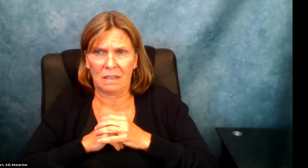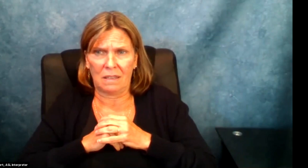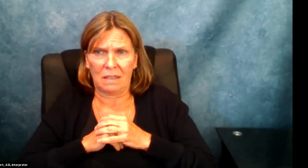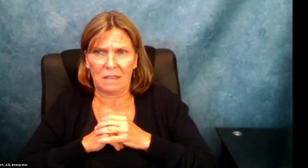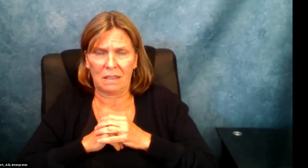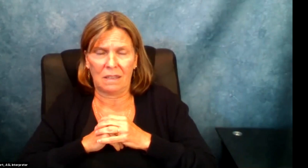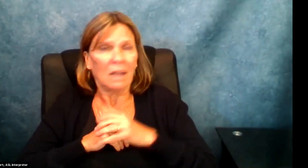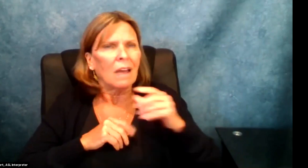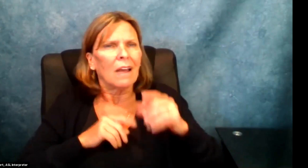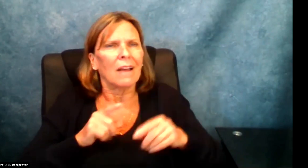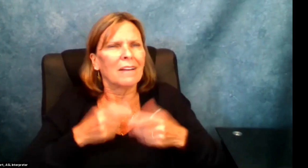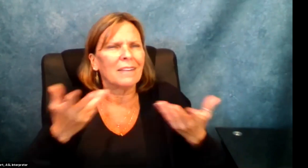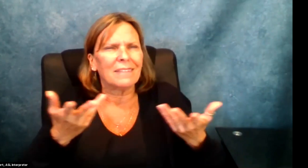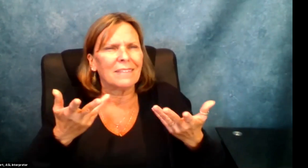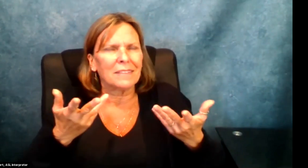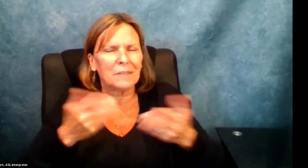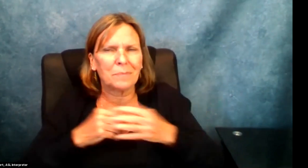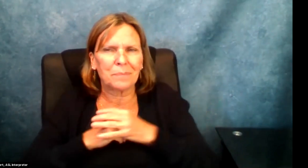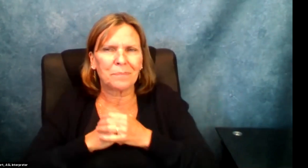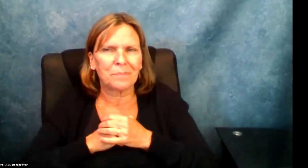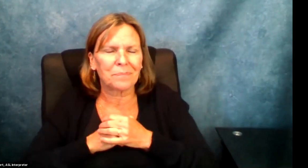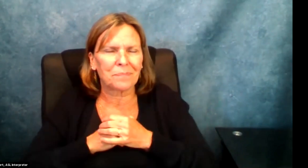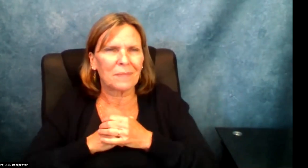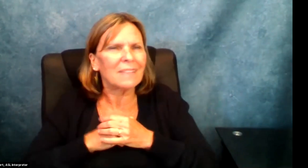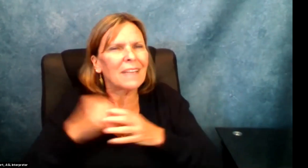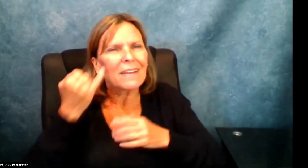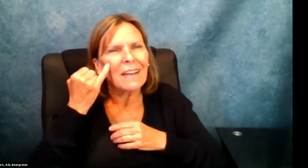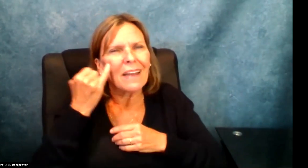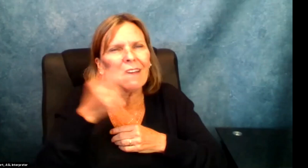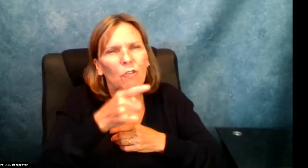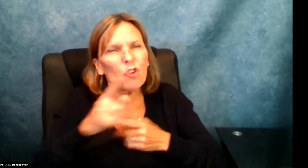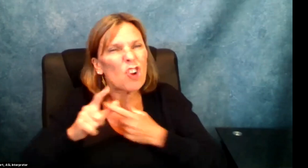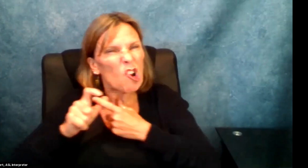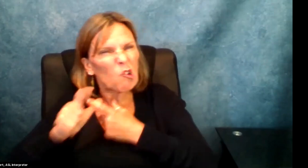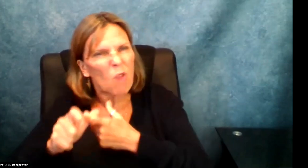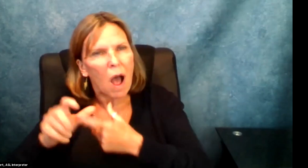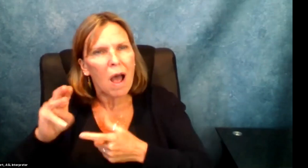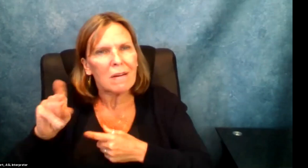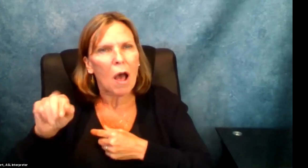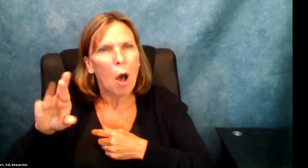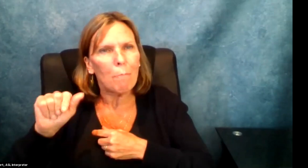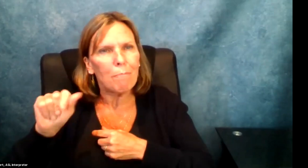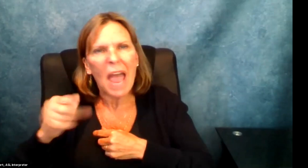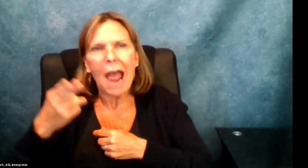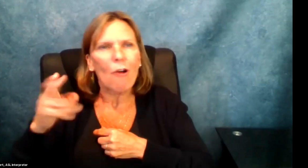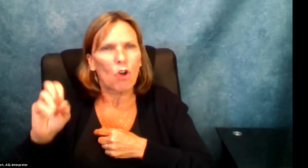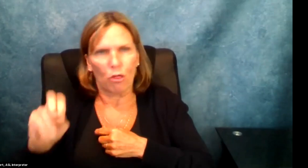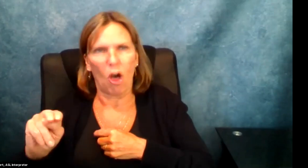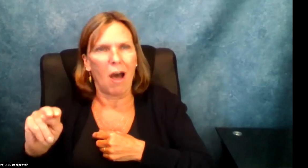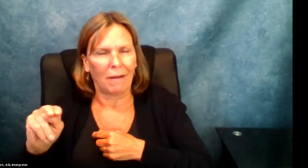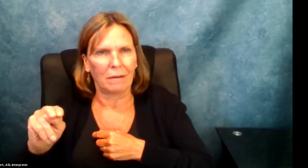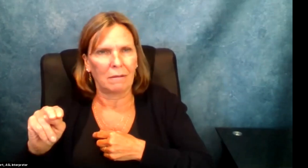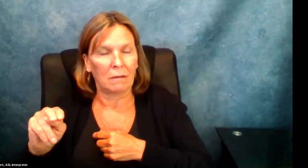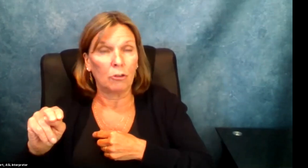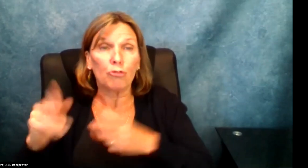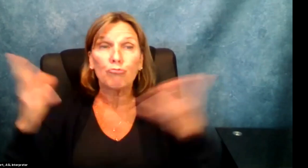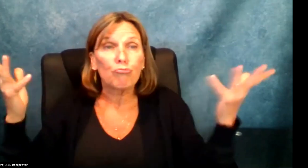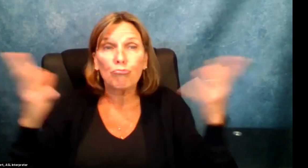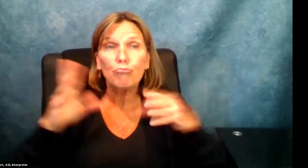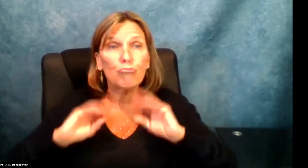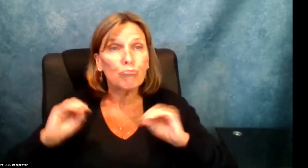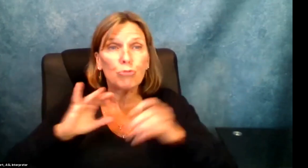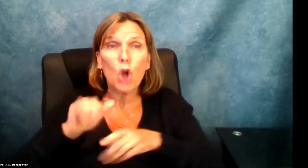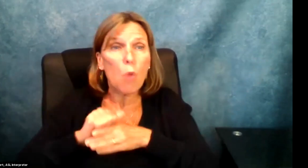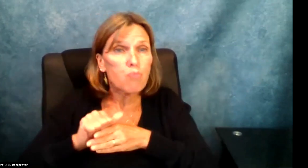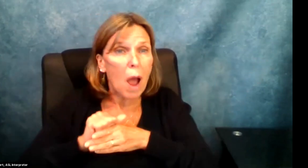never train and just be like, all right, I don't know, don't plan for this, just start this race, don't prep for it, don't have water, don't